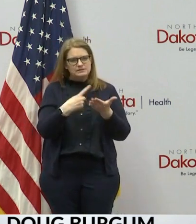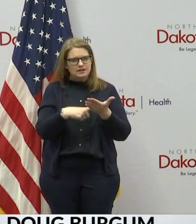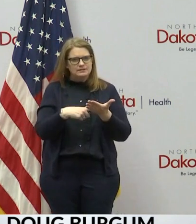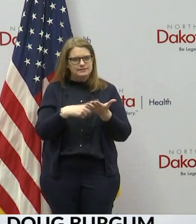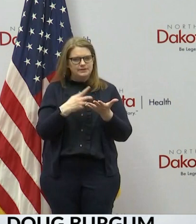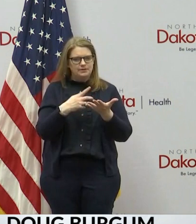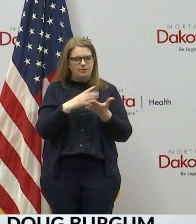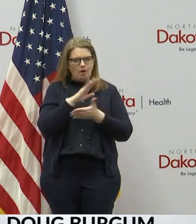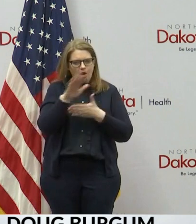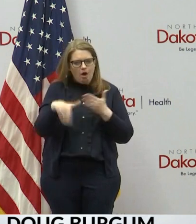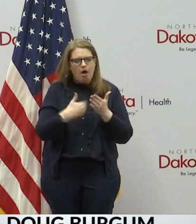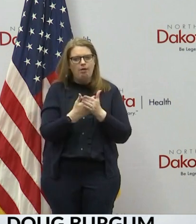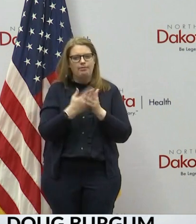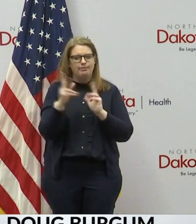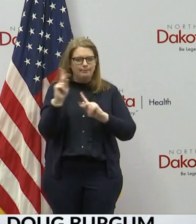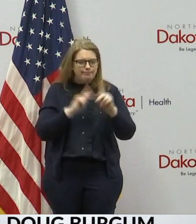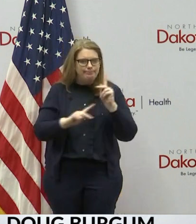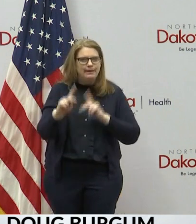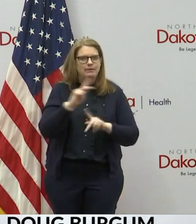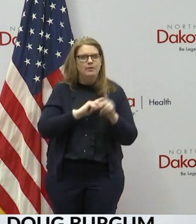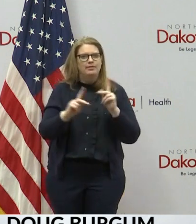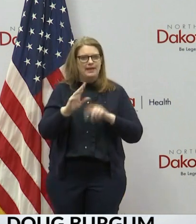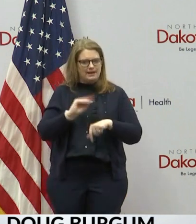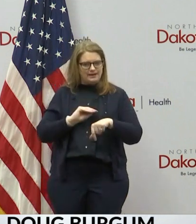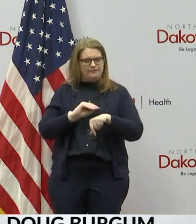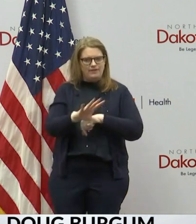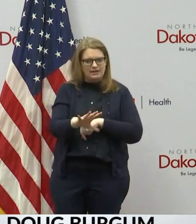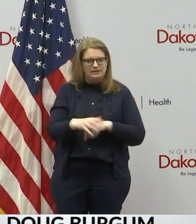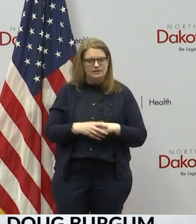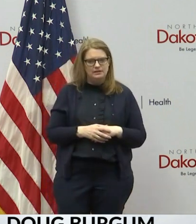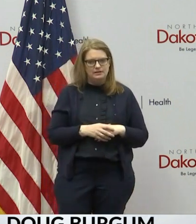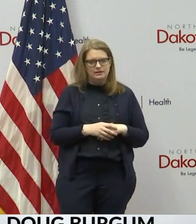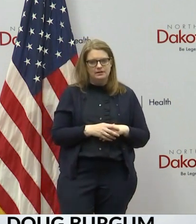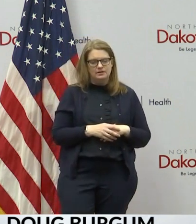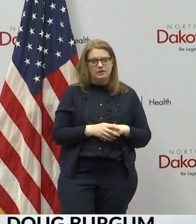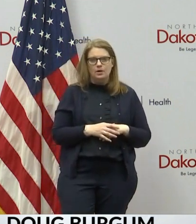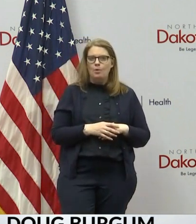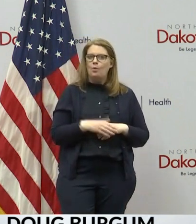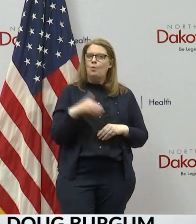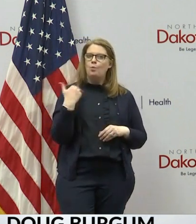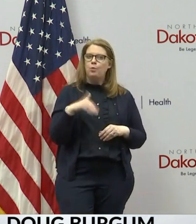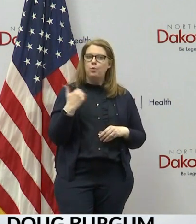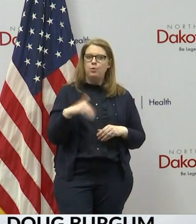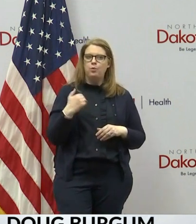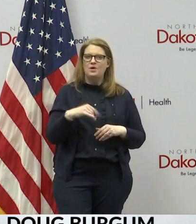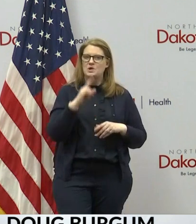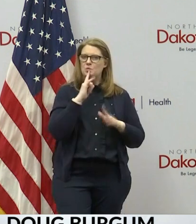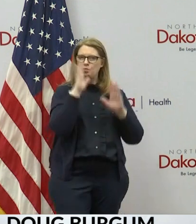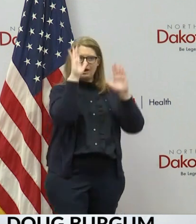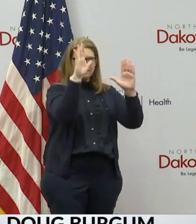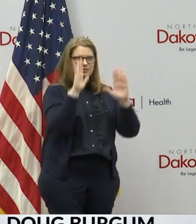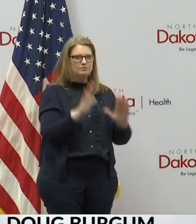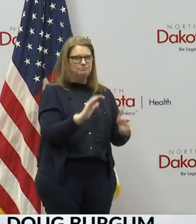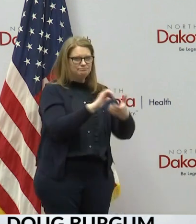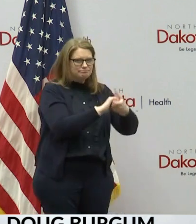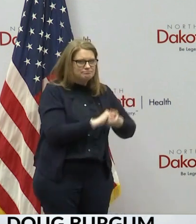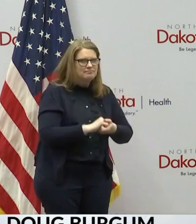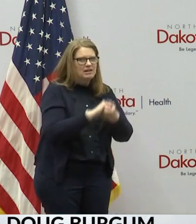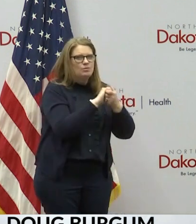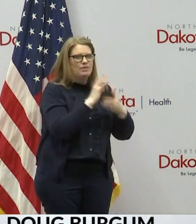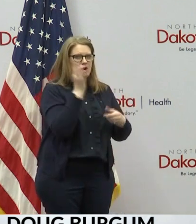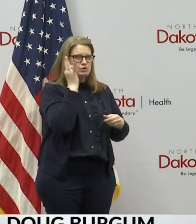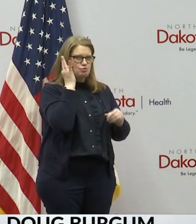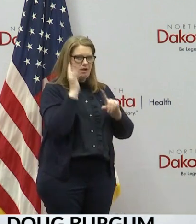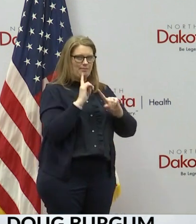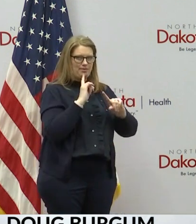we have, here in the closure. And again, I want to say again, we had great collaboration from our tribal partners because our executive